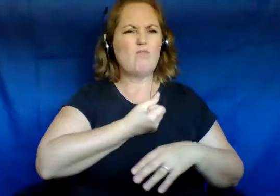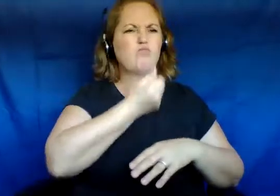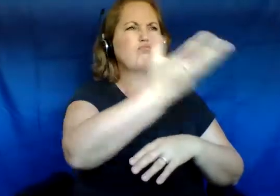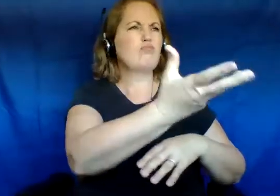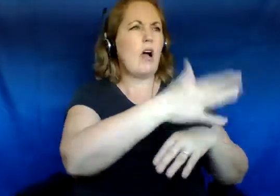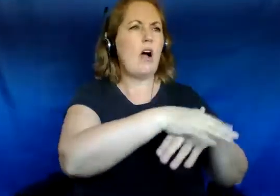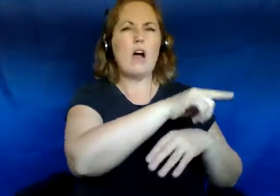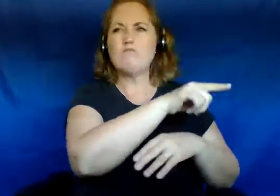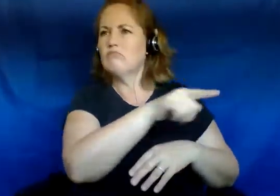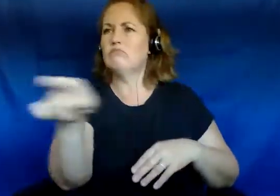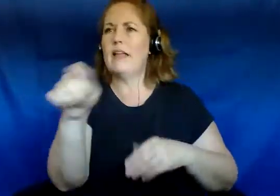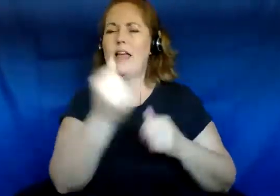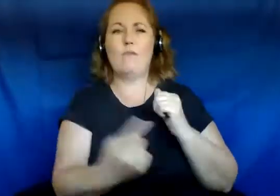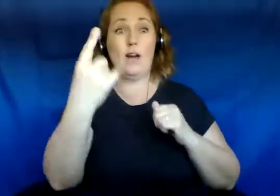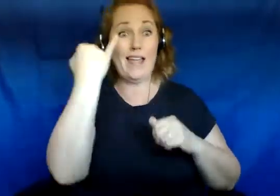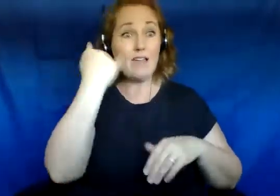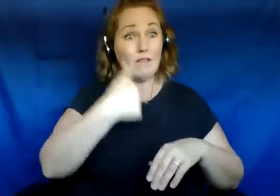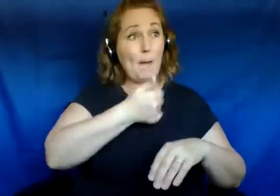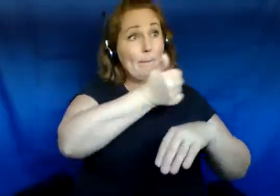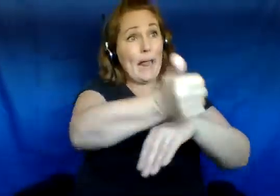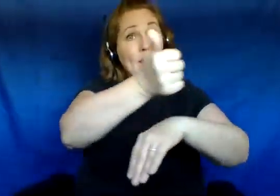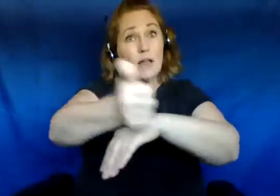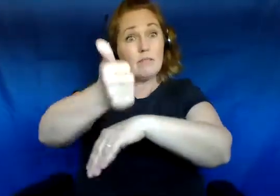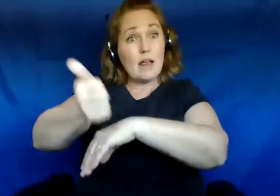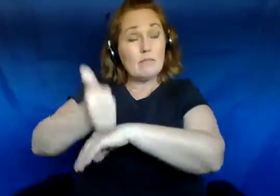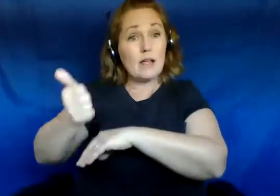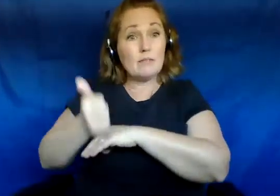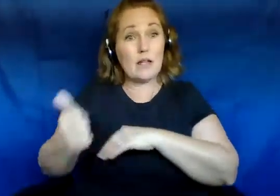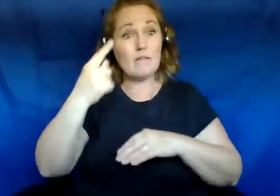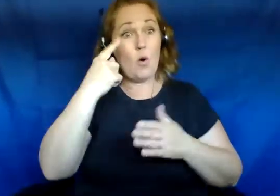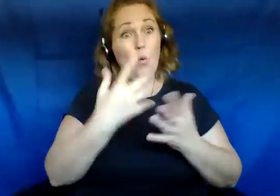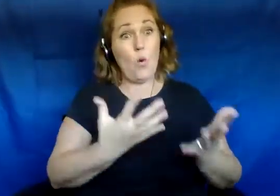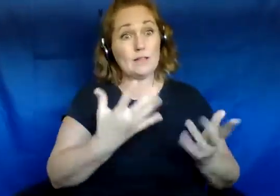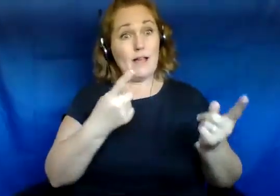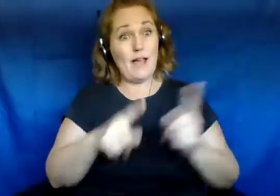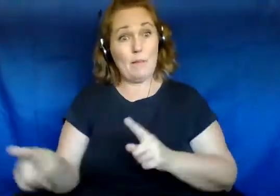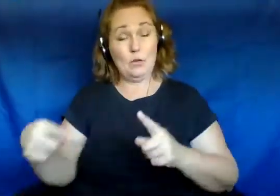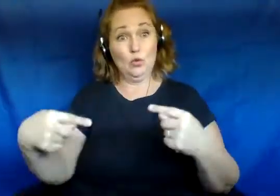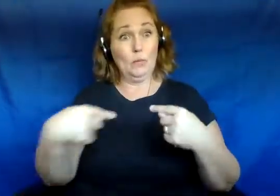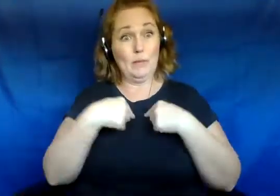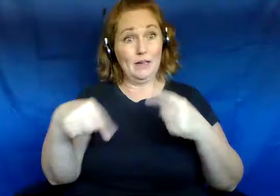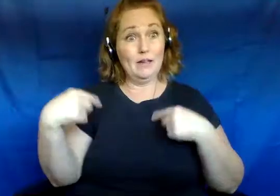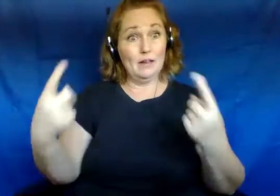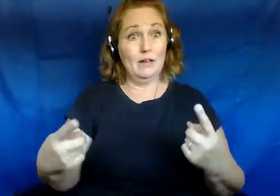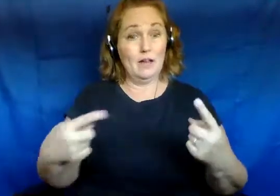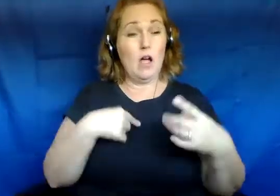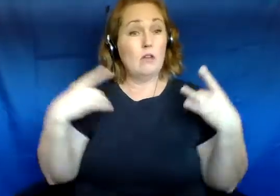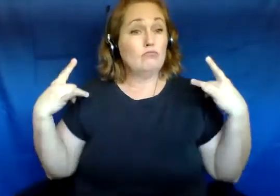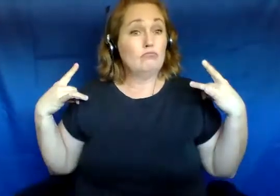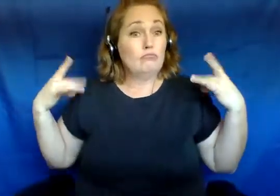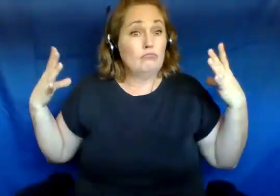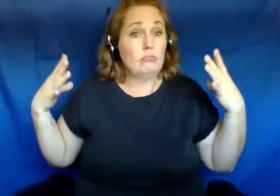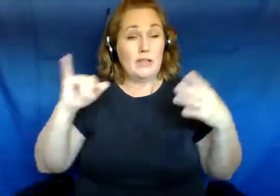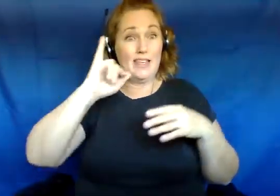everybody. If I am blaming people for what has happened to me,